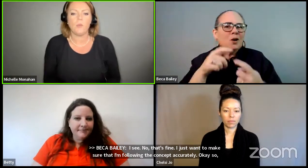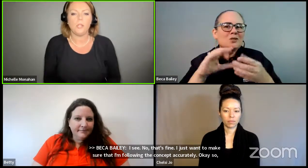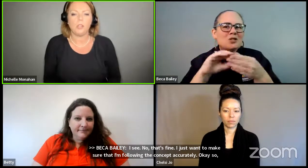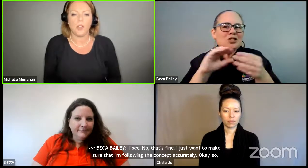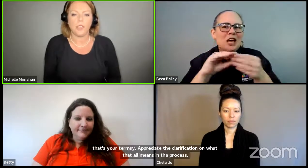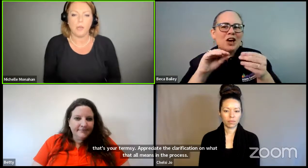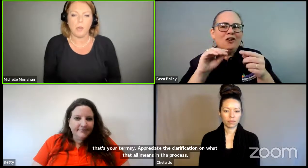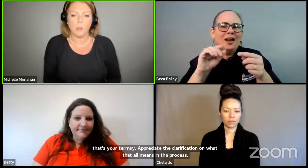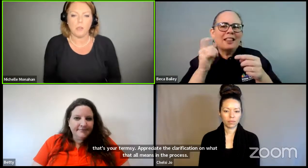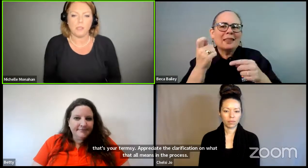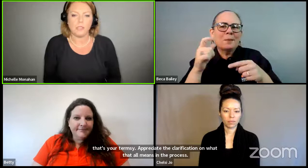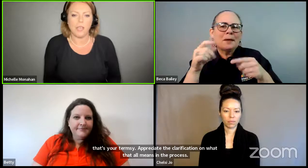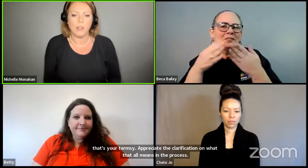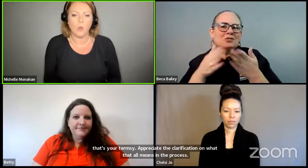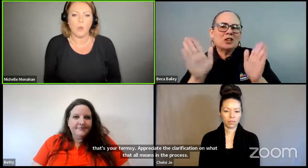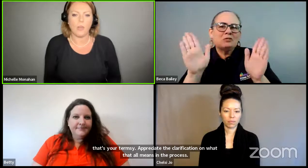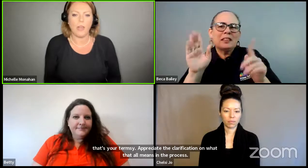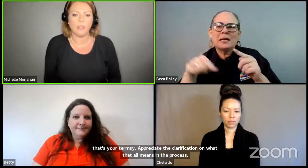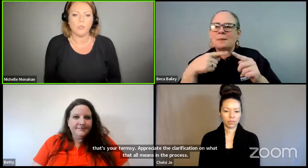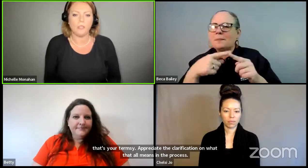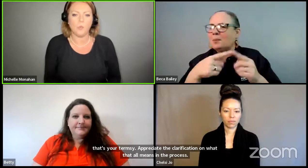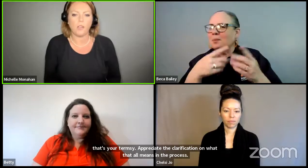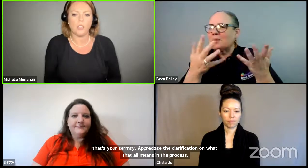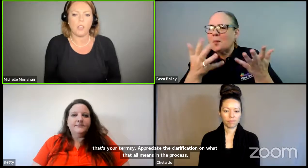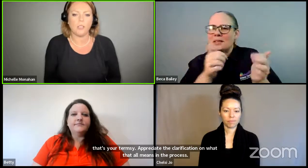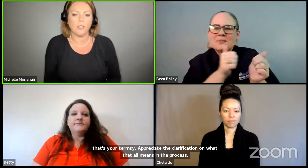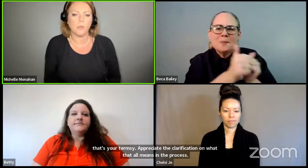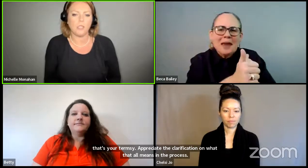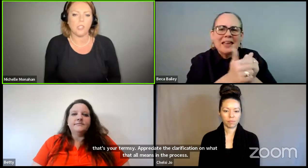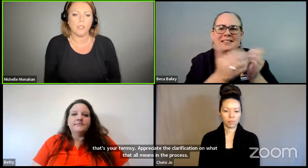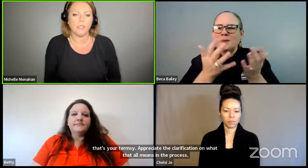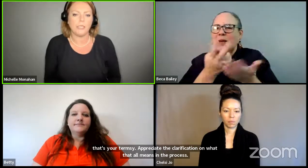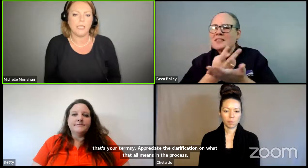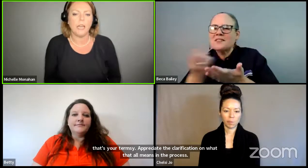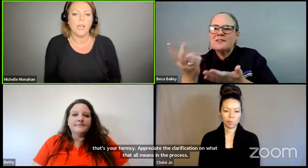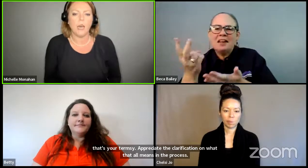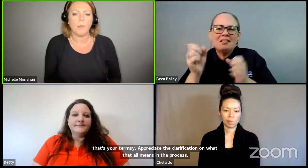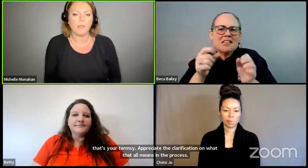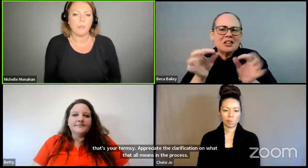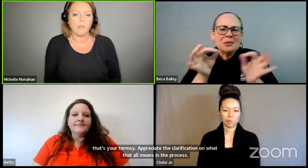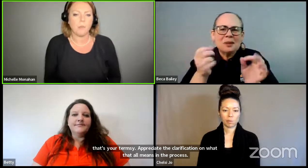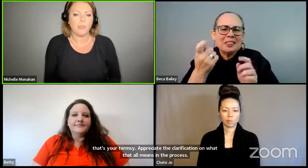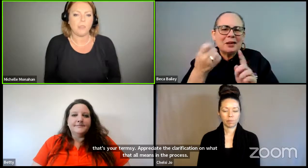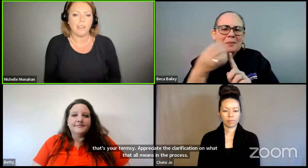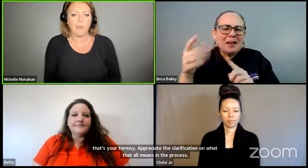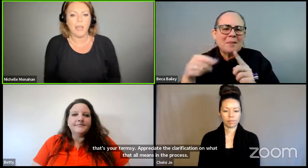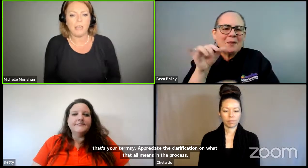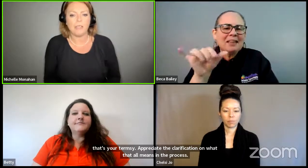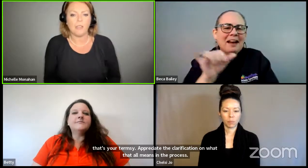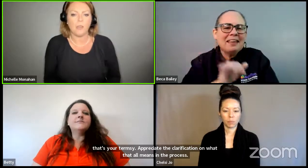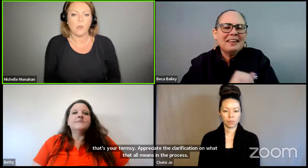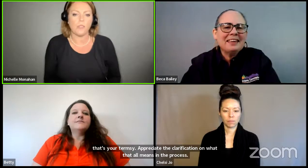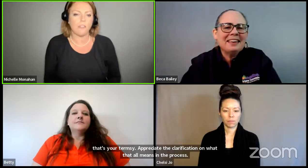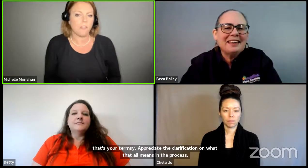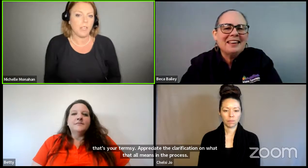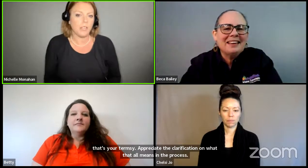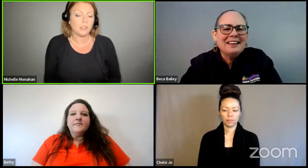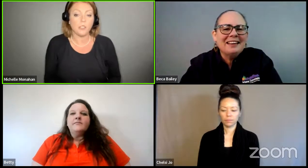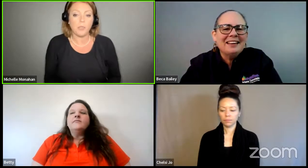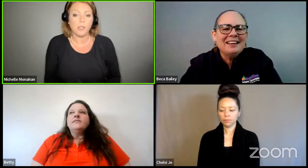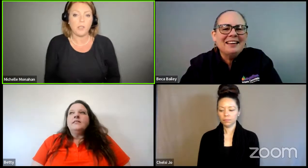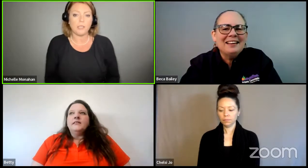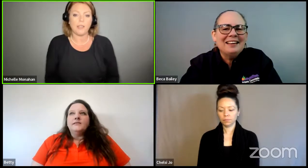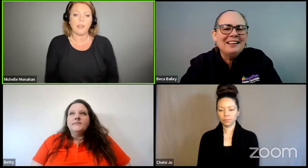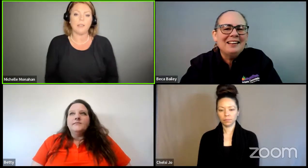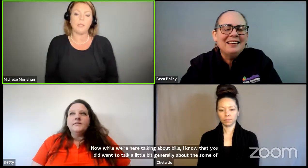Now, while we're here talking about bills, I know that you did want to talk a little bit generally about some of the bills that have passed and those that have failed.